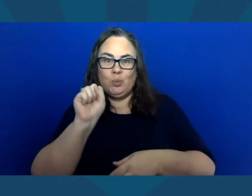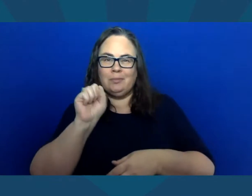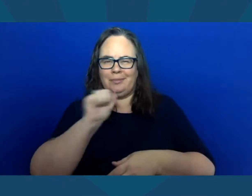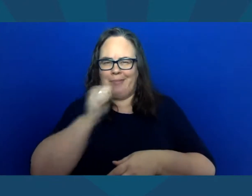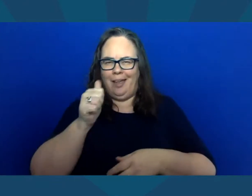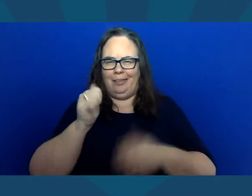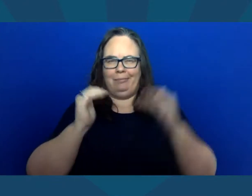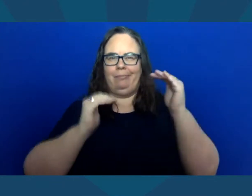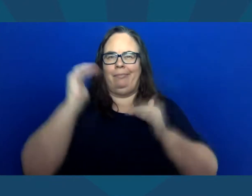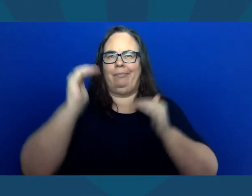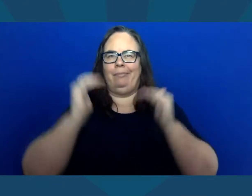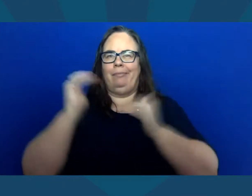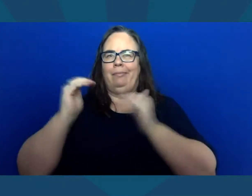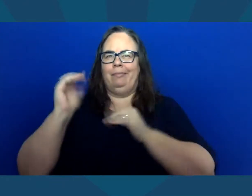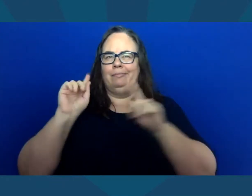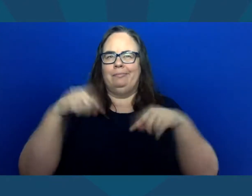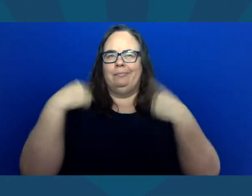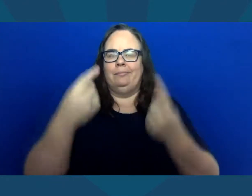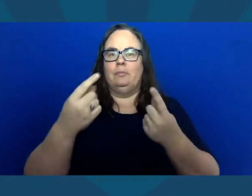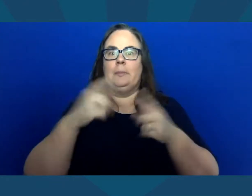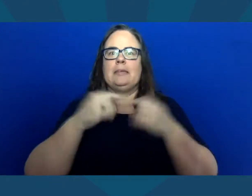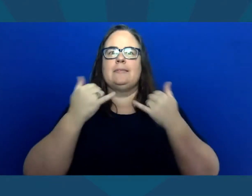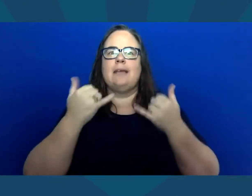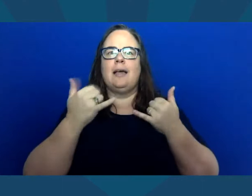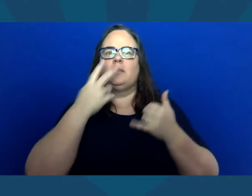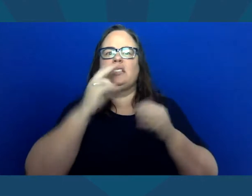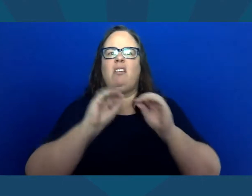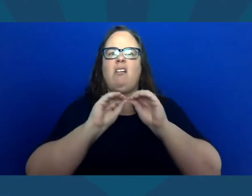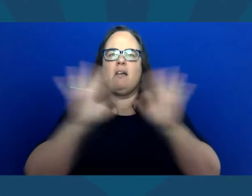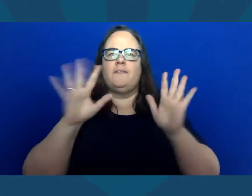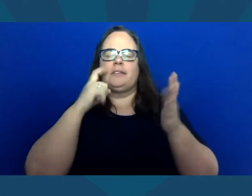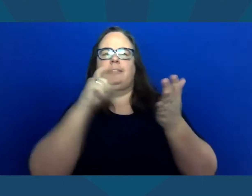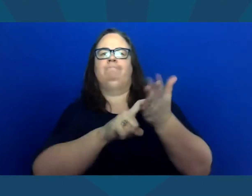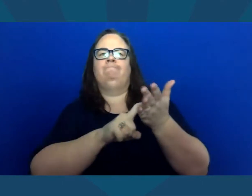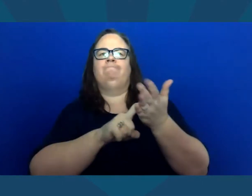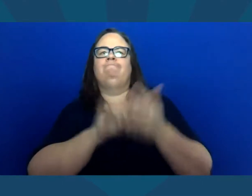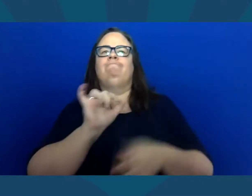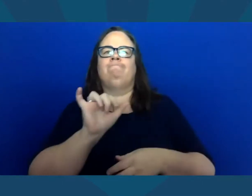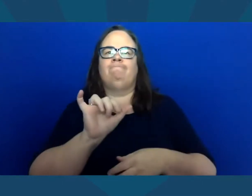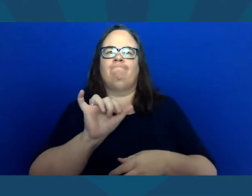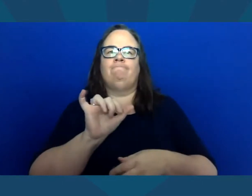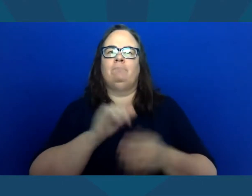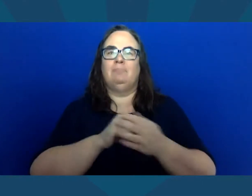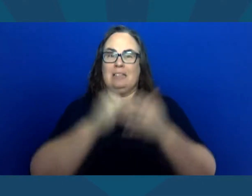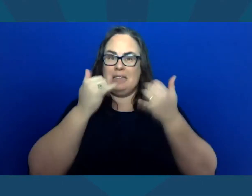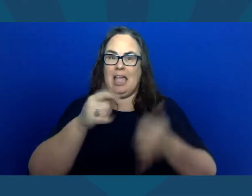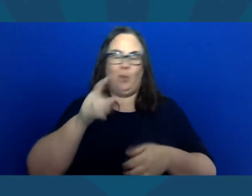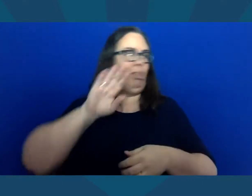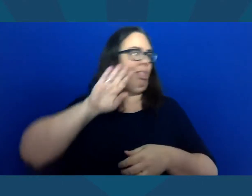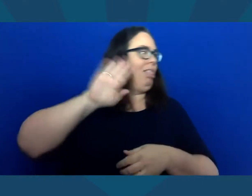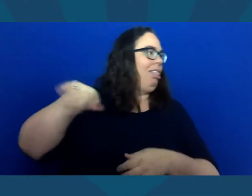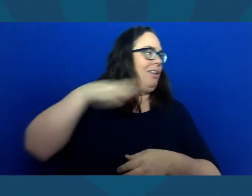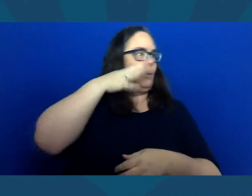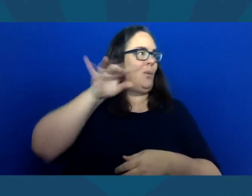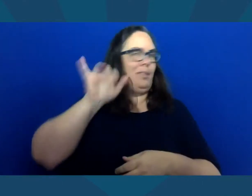It is not news that there is inequality. What is news is that it is now so much more